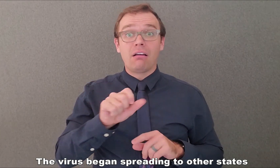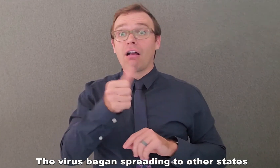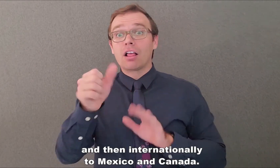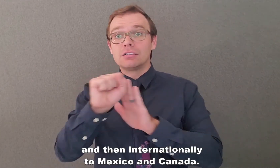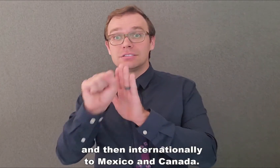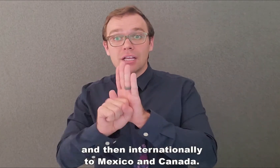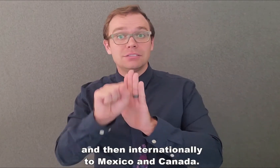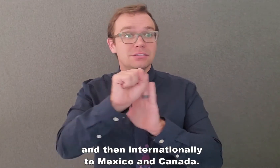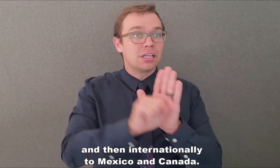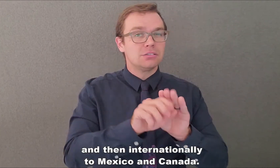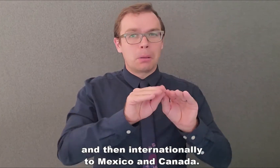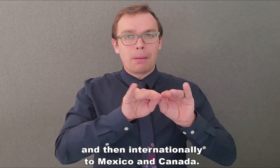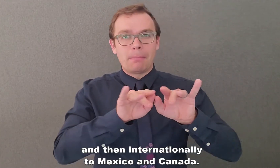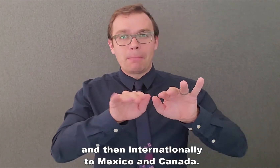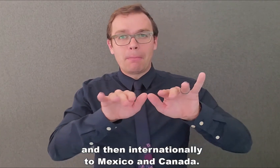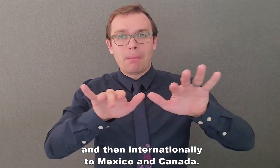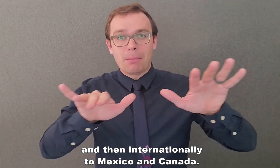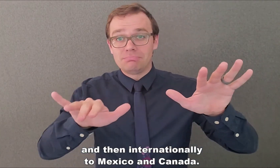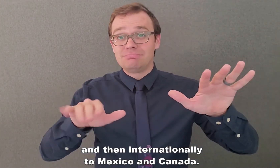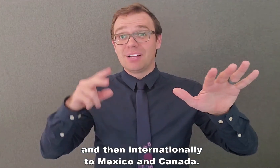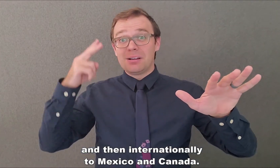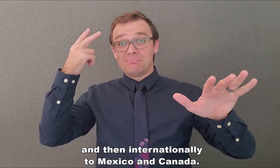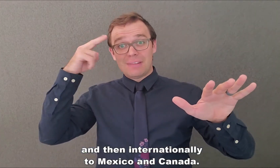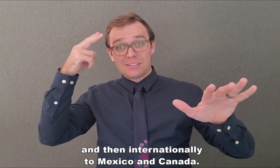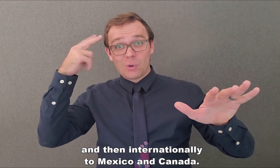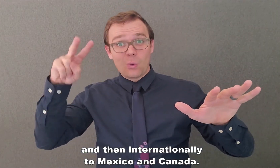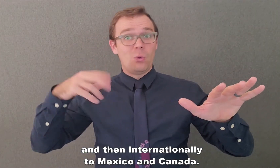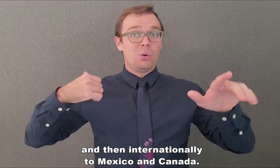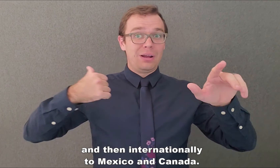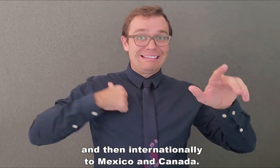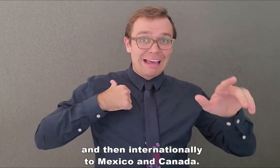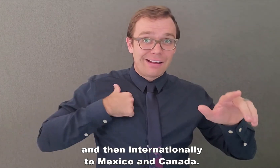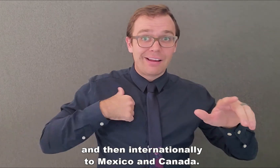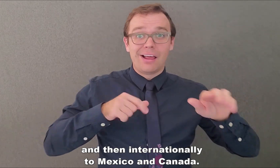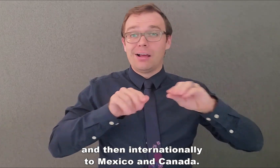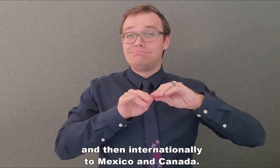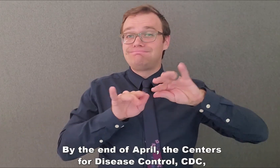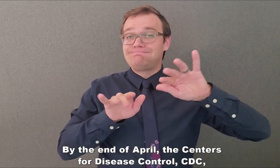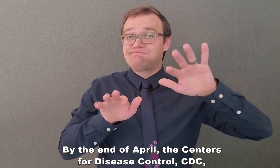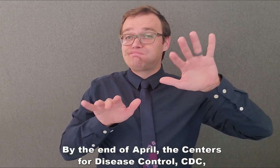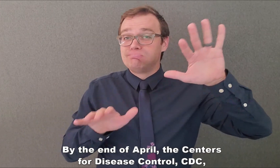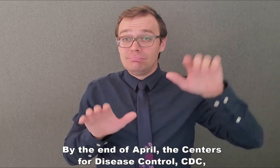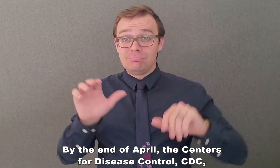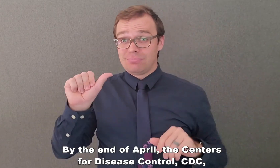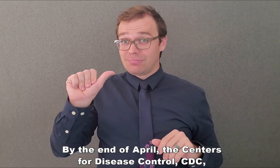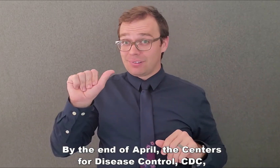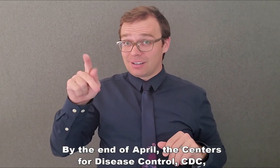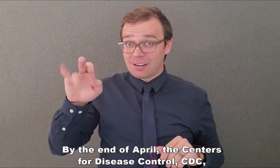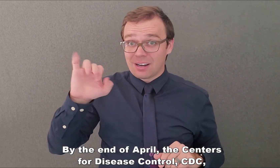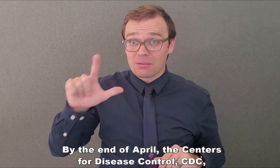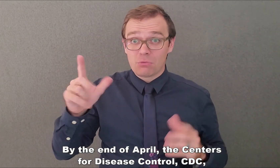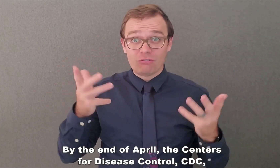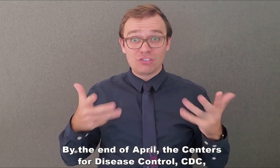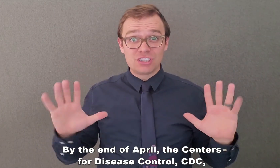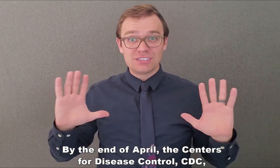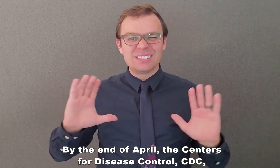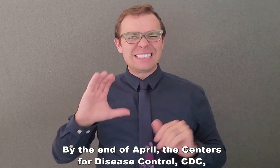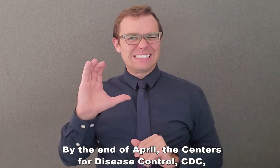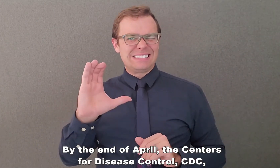and then internationally to Mexico and Canada. By the end of April, the Centers for Disease